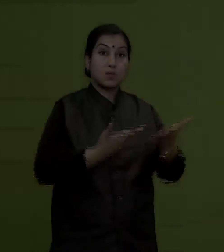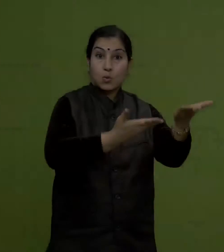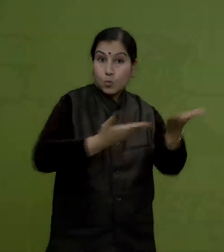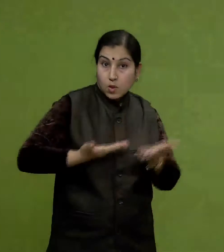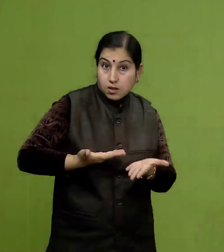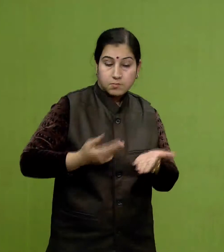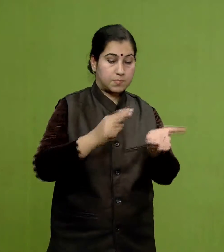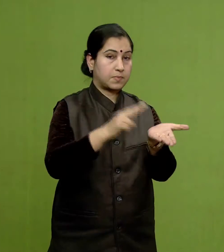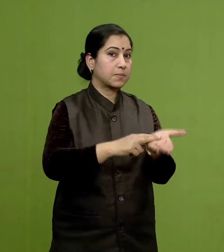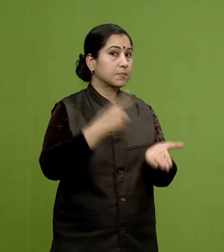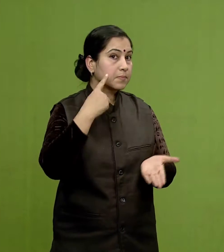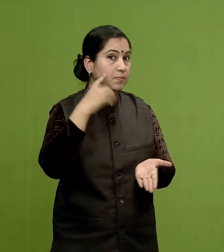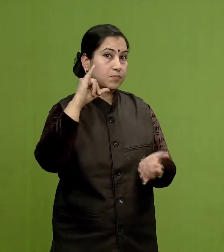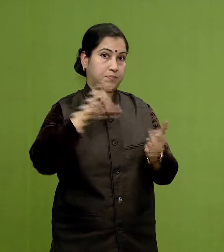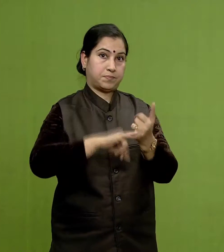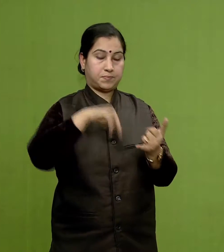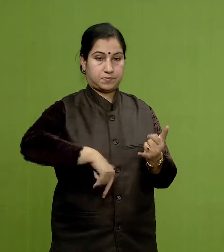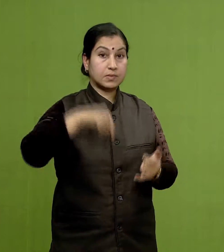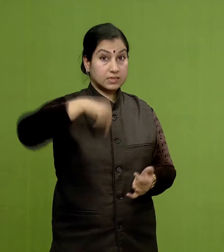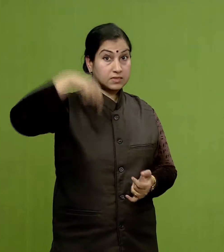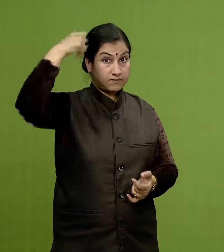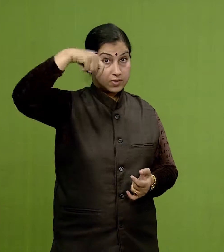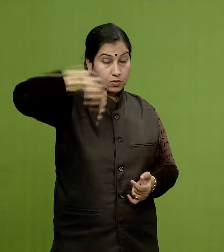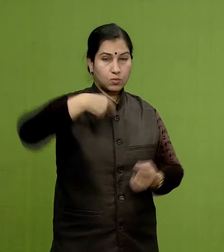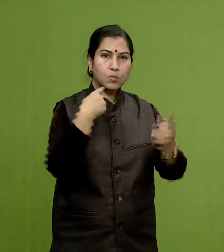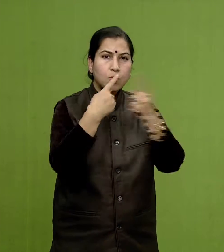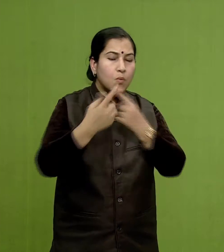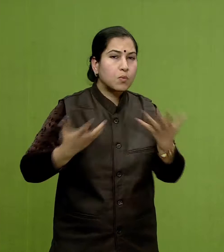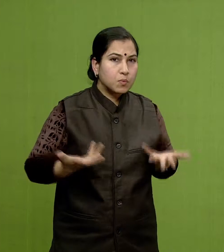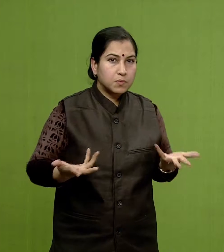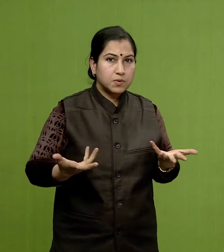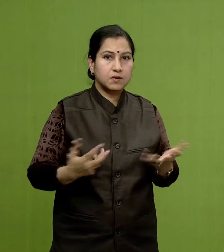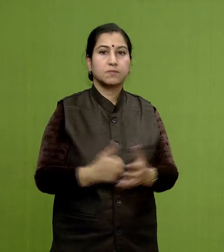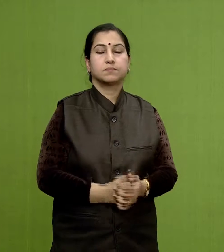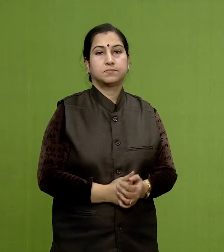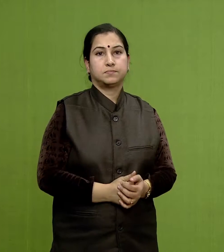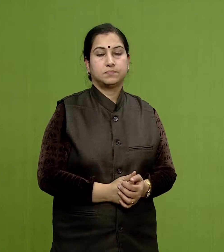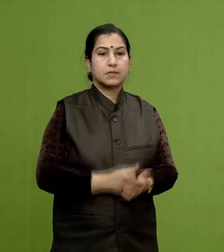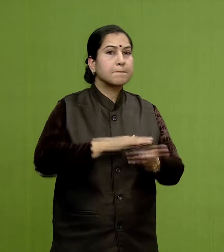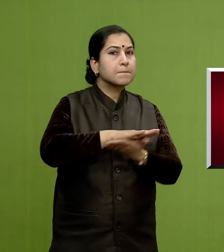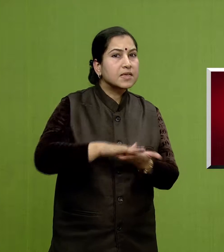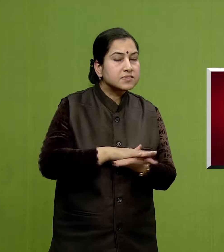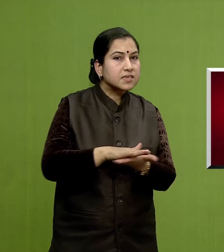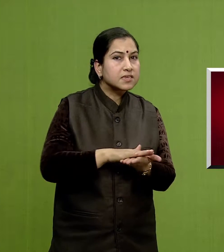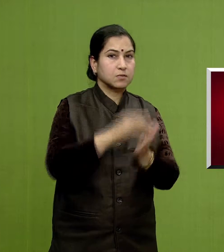Welcome to NIOS. In this video, we will talk about basic concept